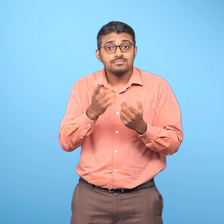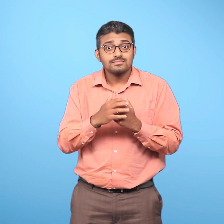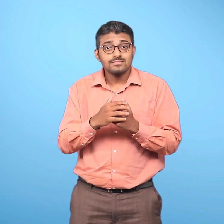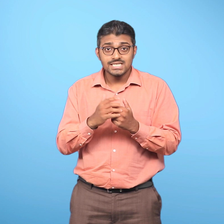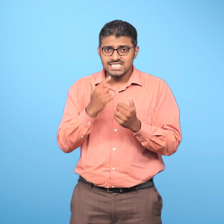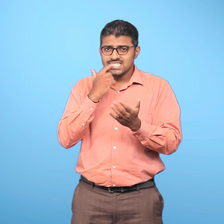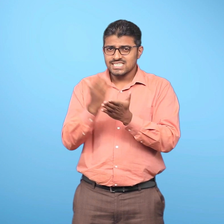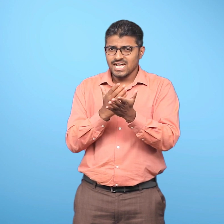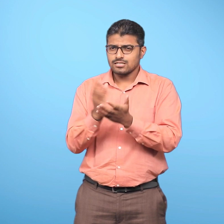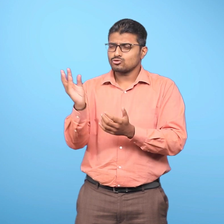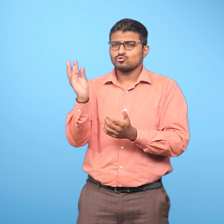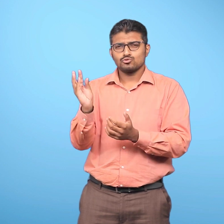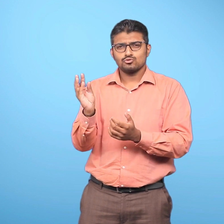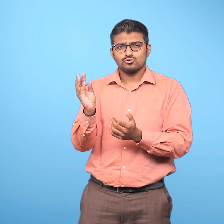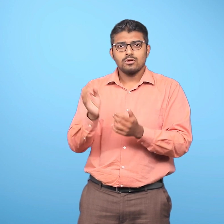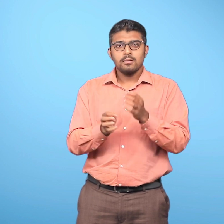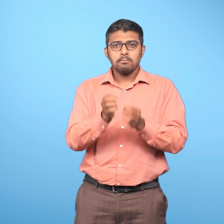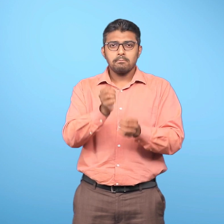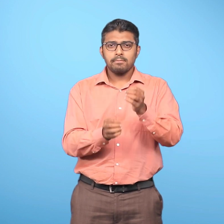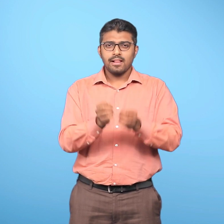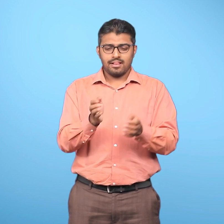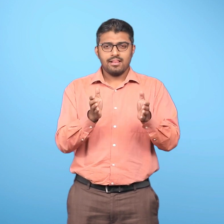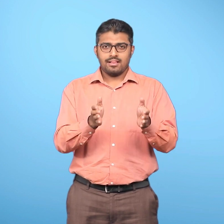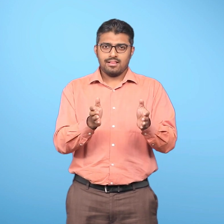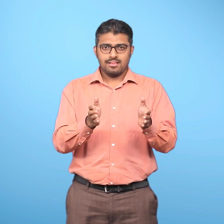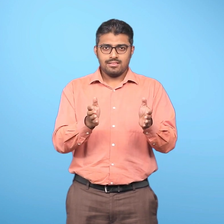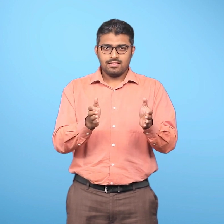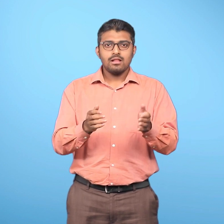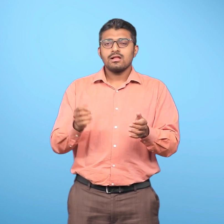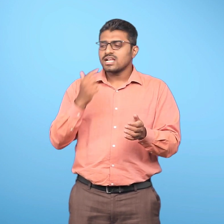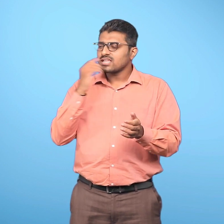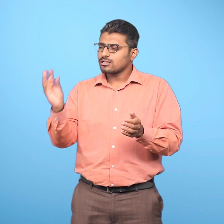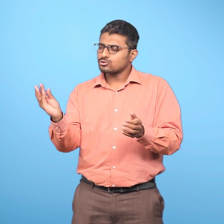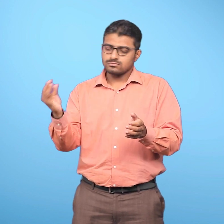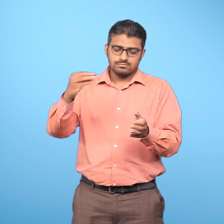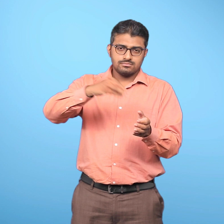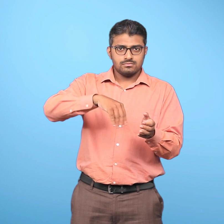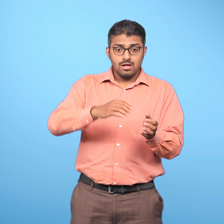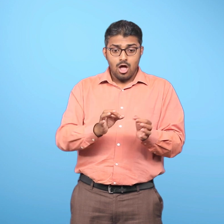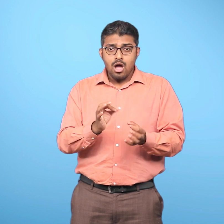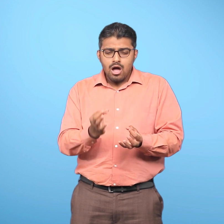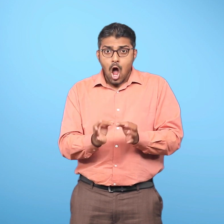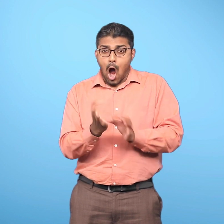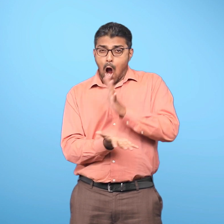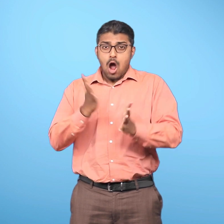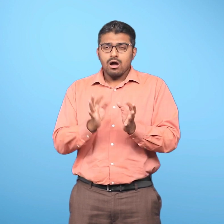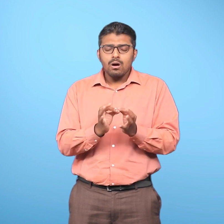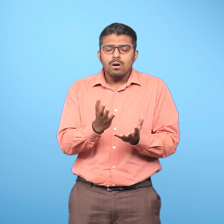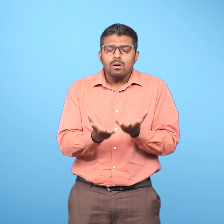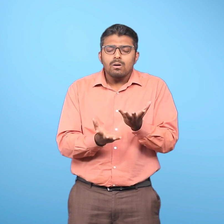Paheli asks if you have ever seen curd being set. A small quantity of curd is added to warm